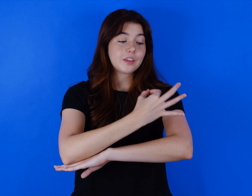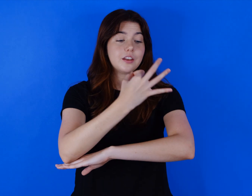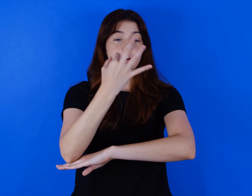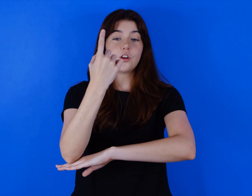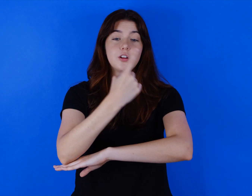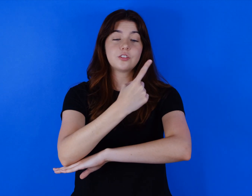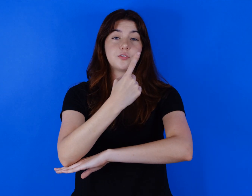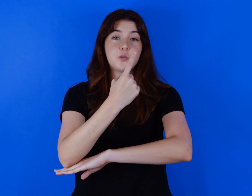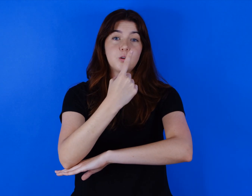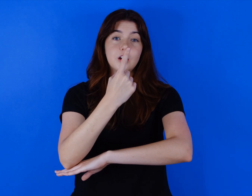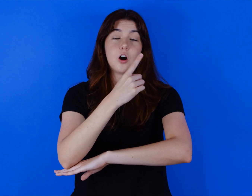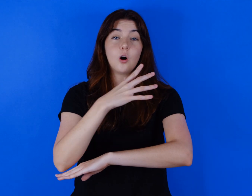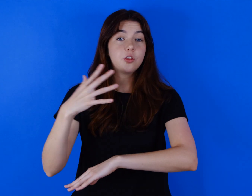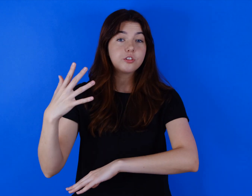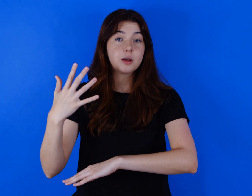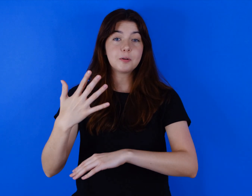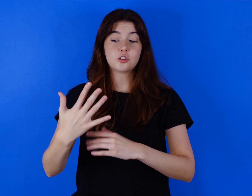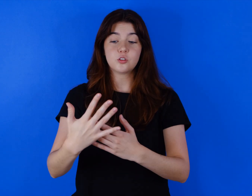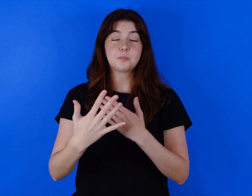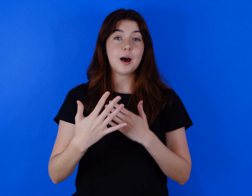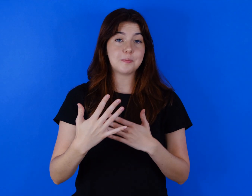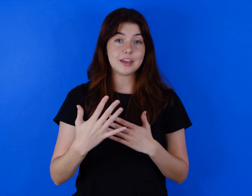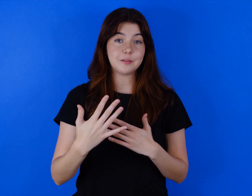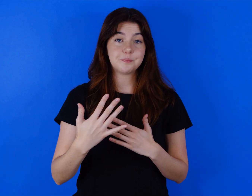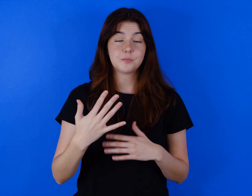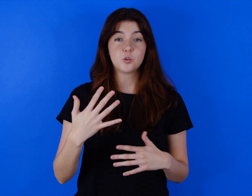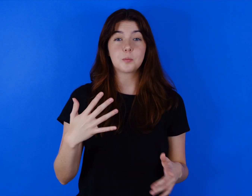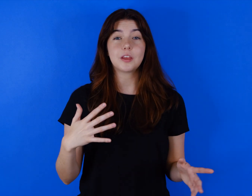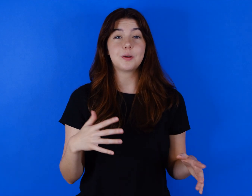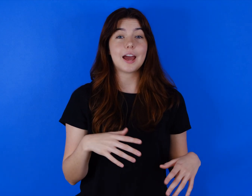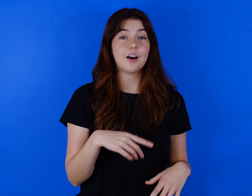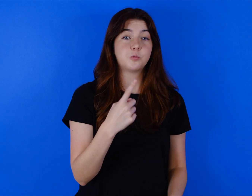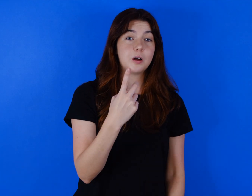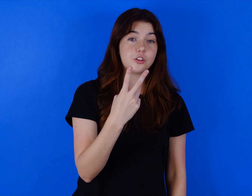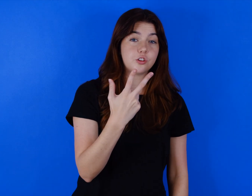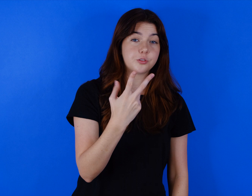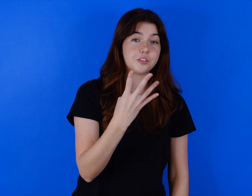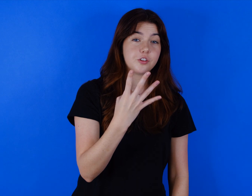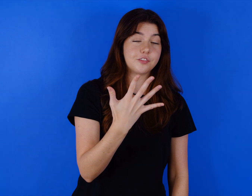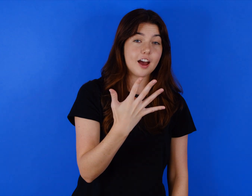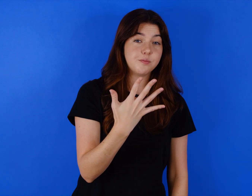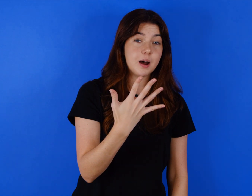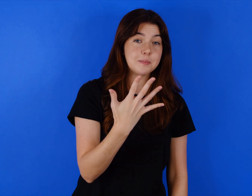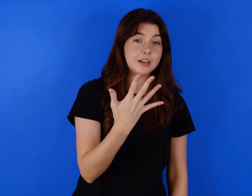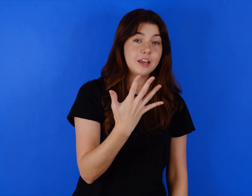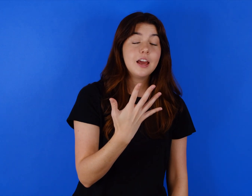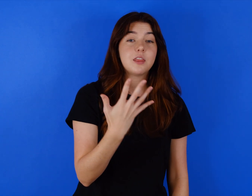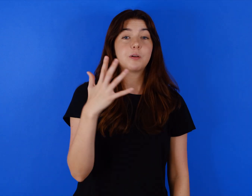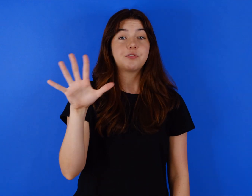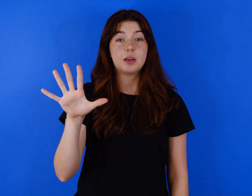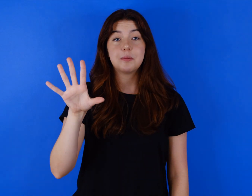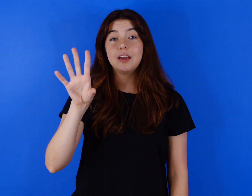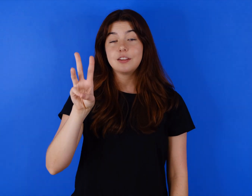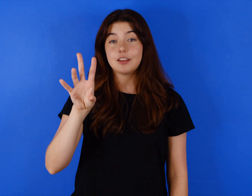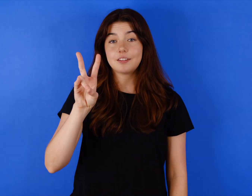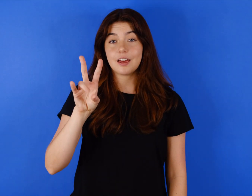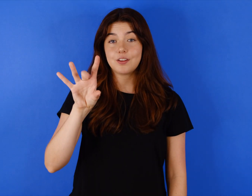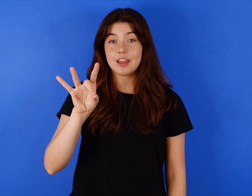Now notice for all those numbers, it was palm in. Normally we have 1, 2, 3, 4, 5 palm in, and then we flip 6, 7, 8,